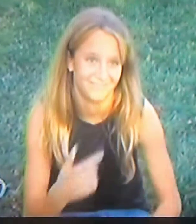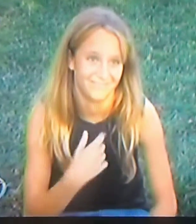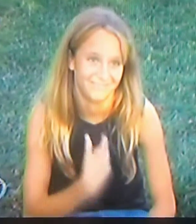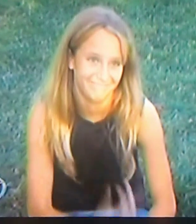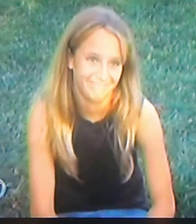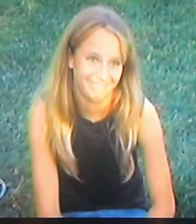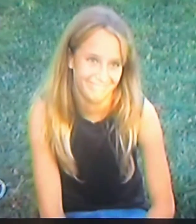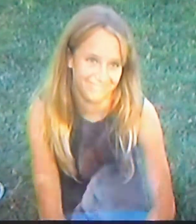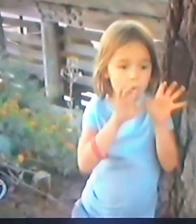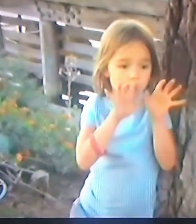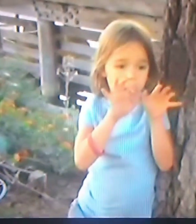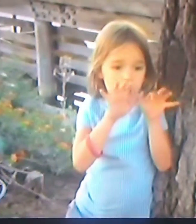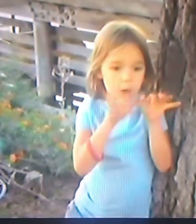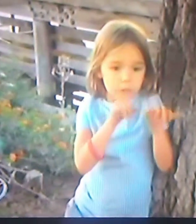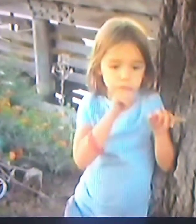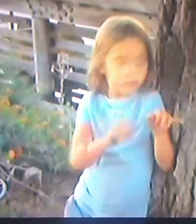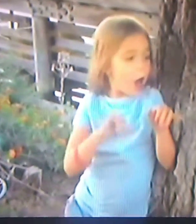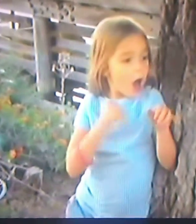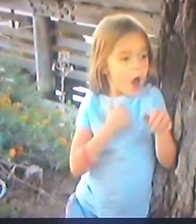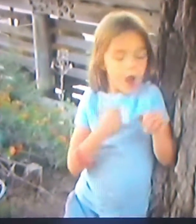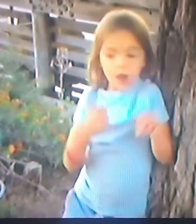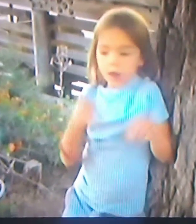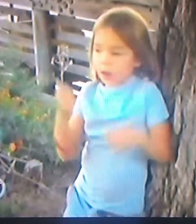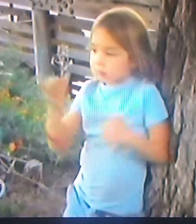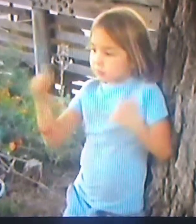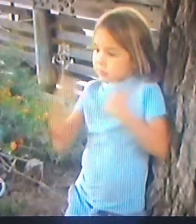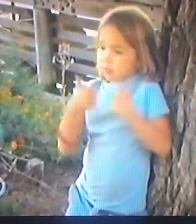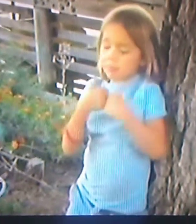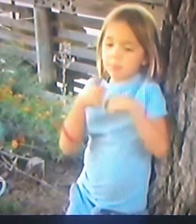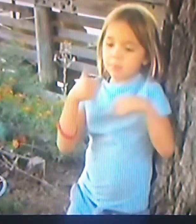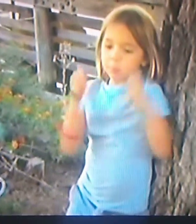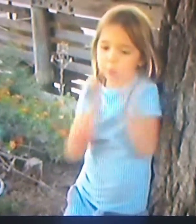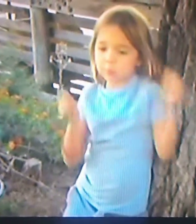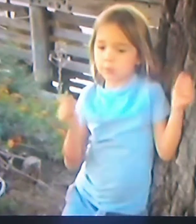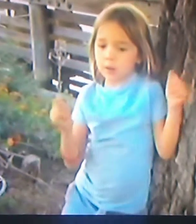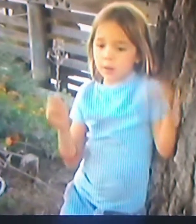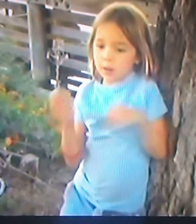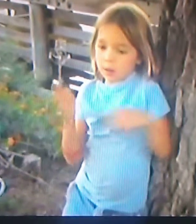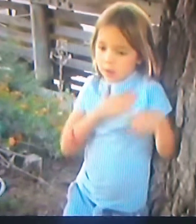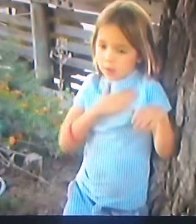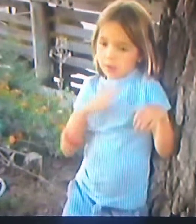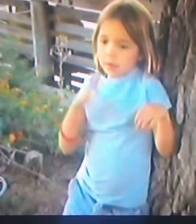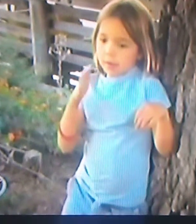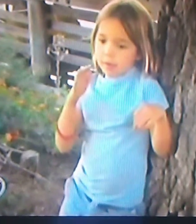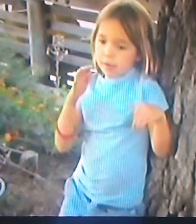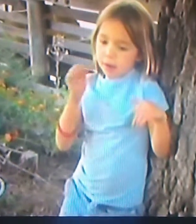for me. I love to play games with my aunt, KV.